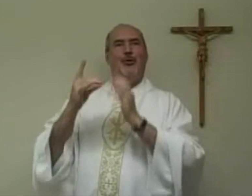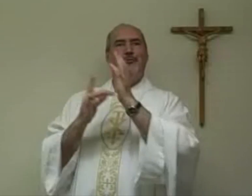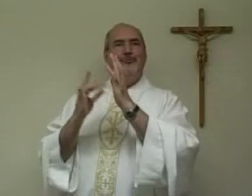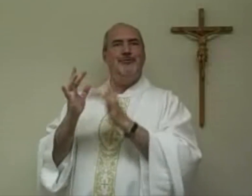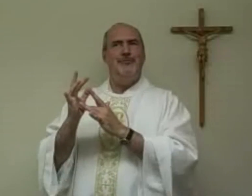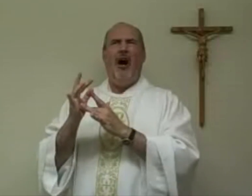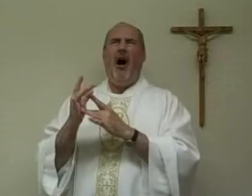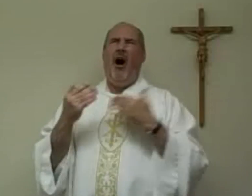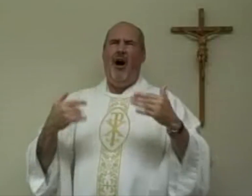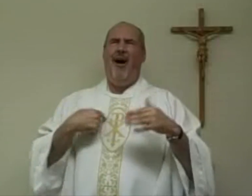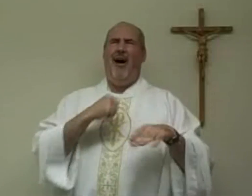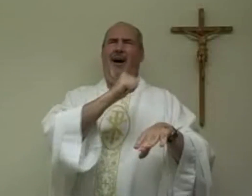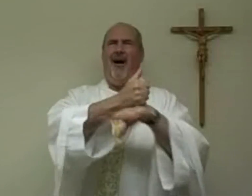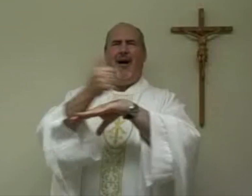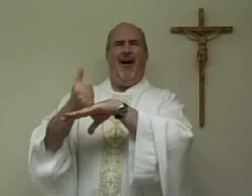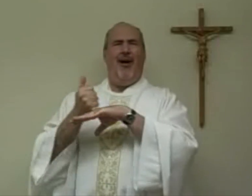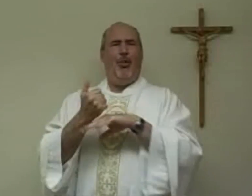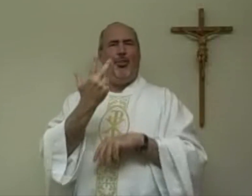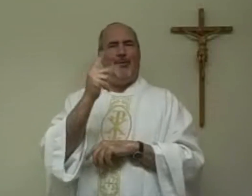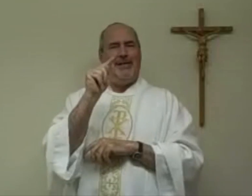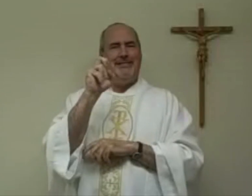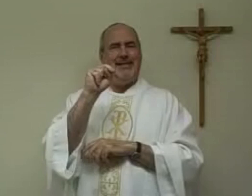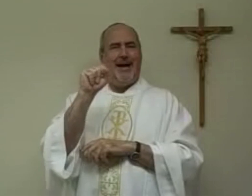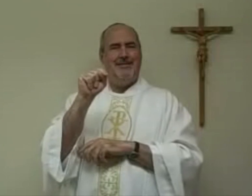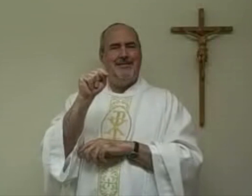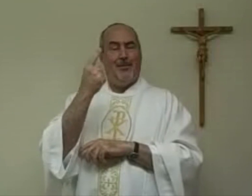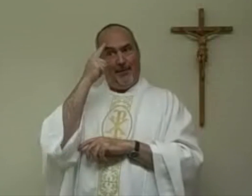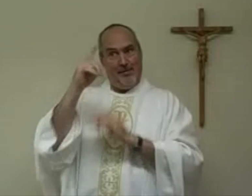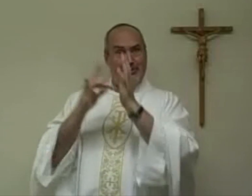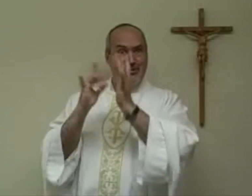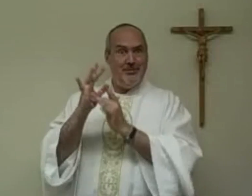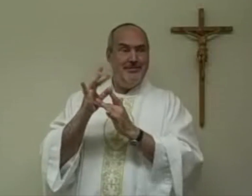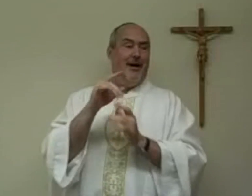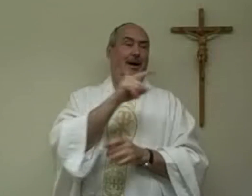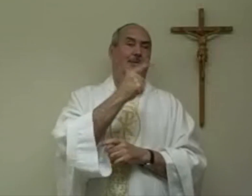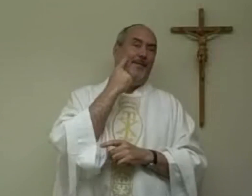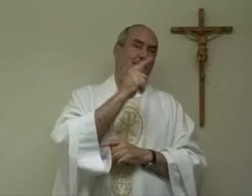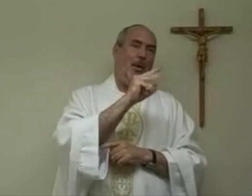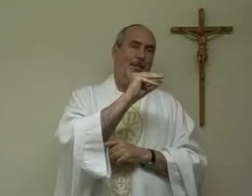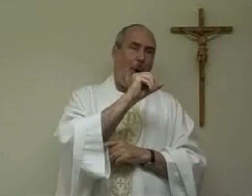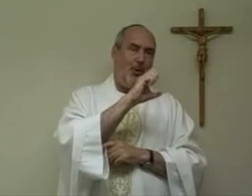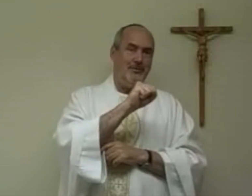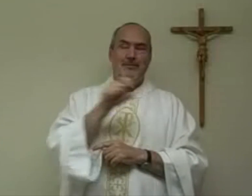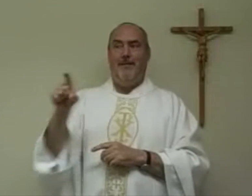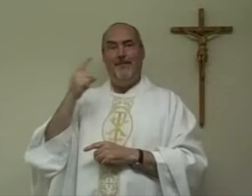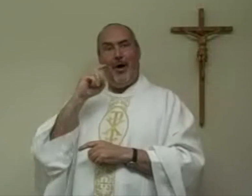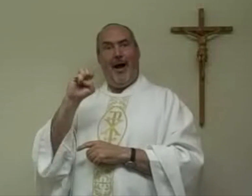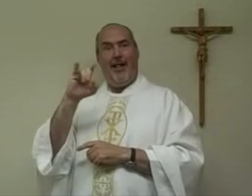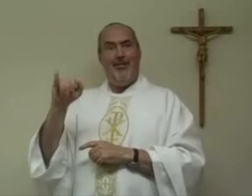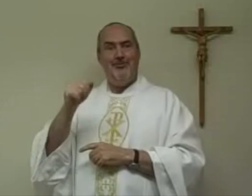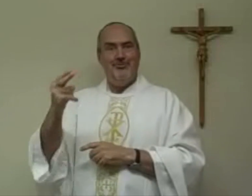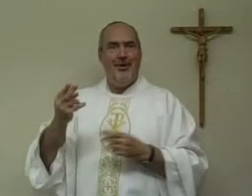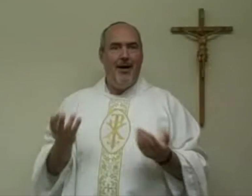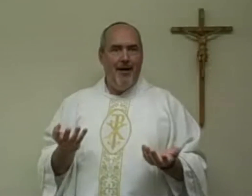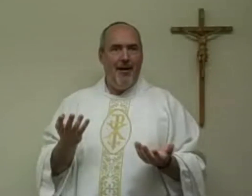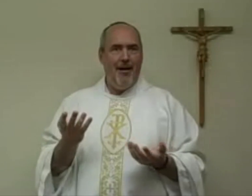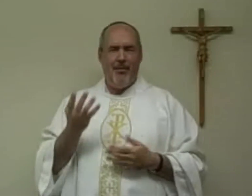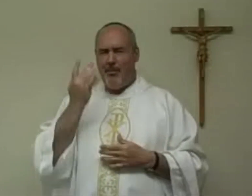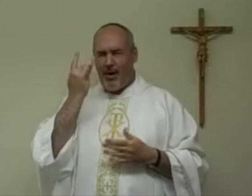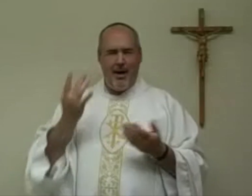The third thing is that Peter said to Jesus that he would set up 3 tents, one for Jesus, one for Moses, and one for